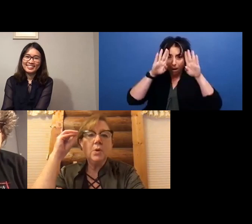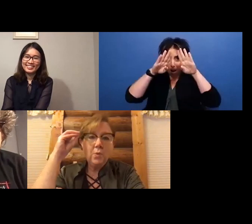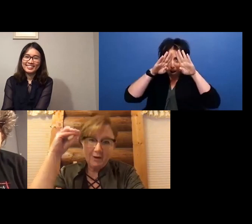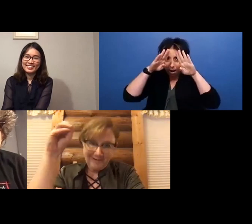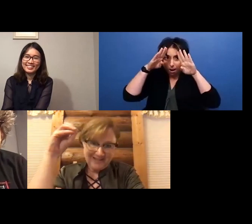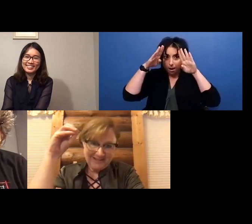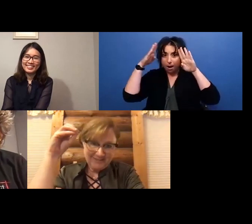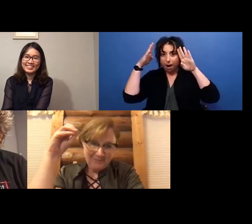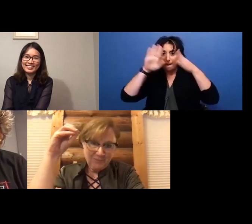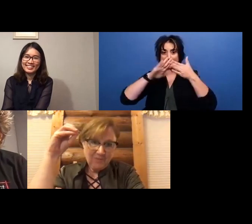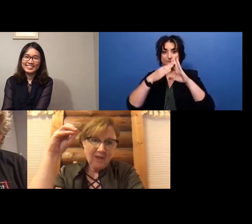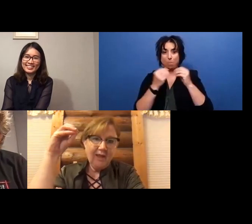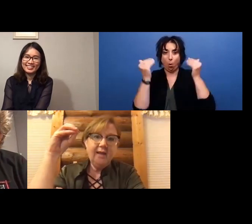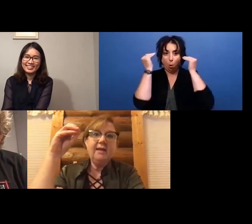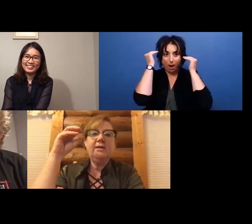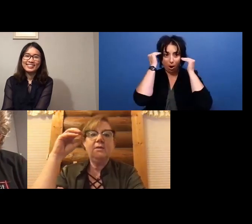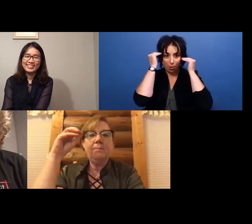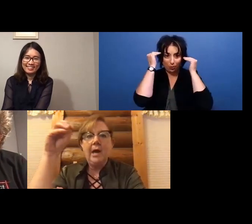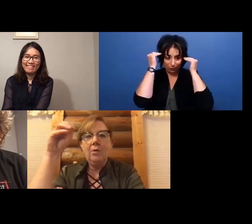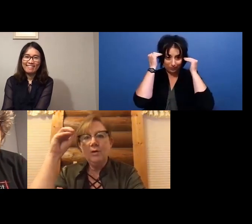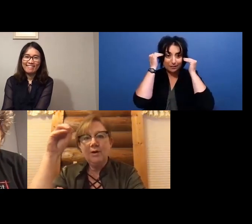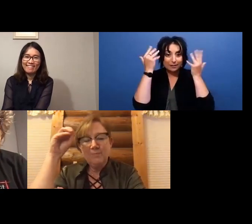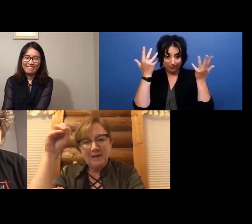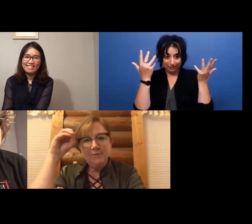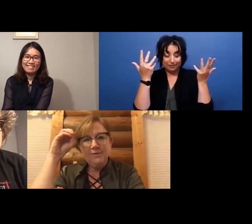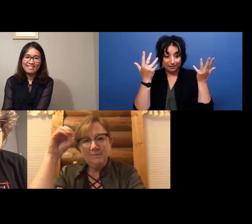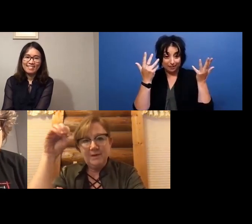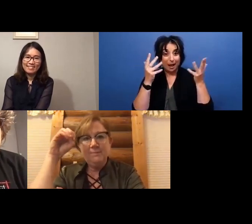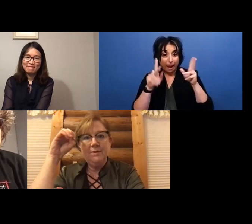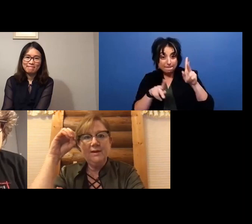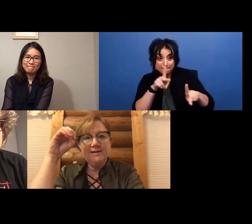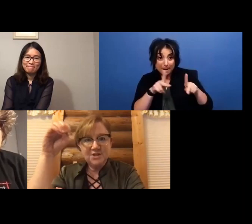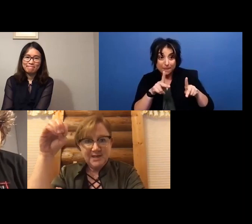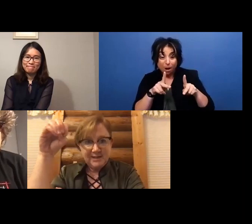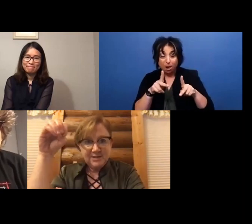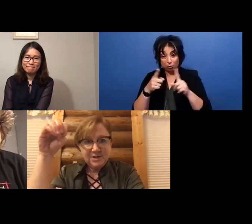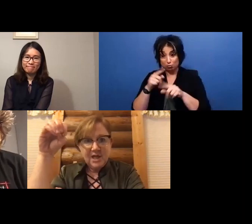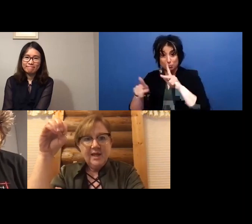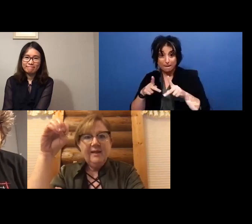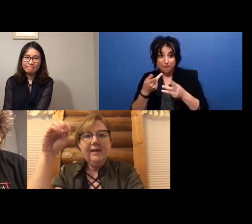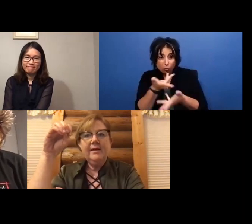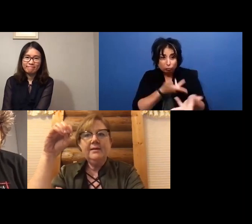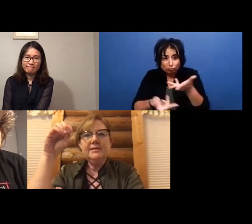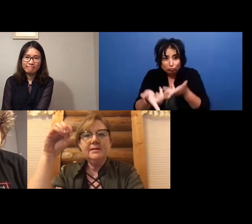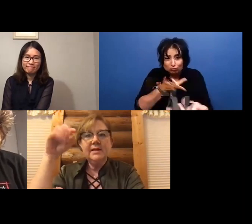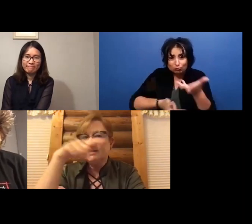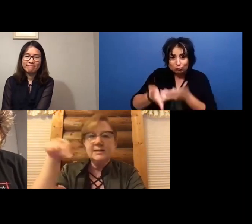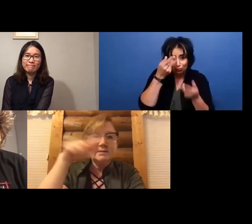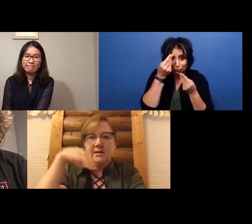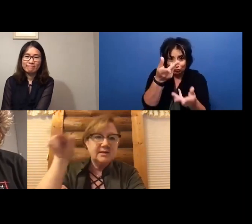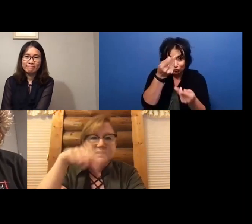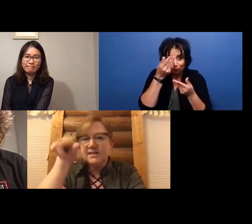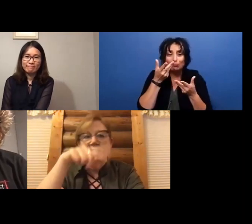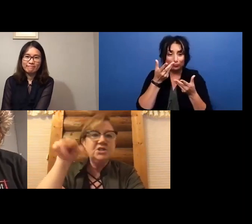to awareness and the power of people-to-people exchange. And